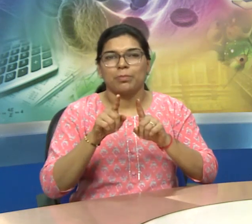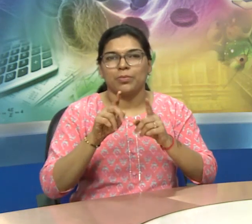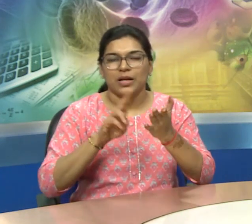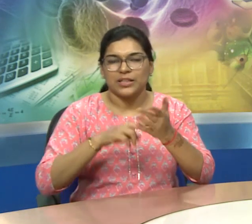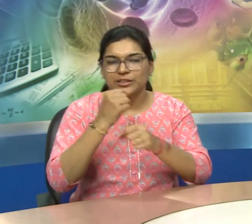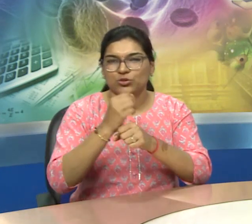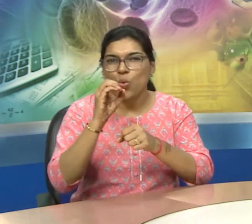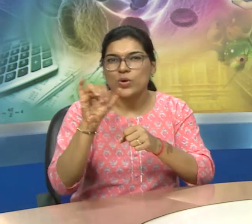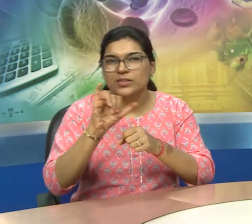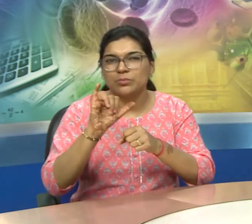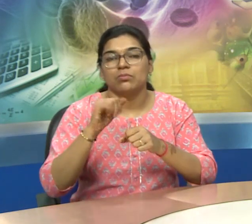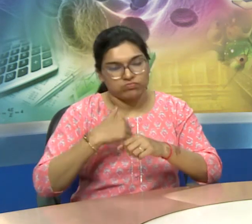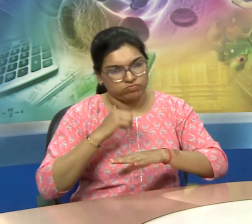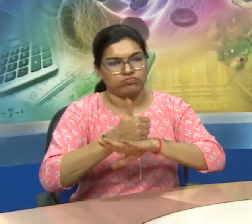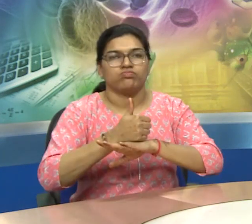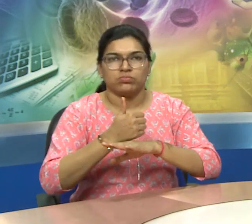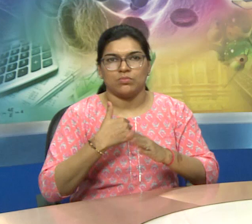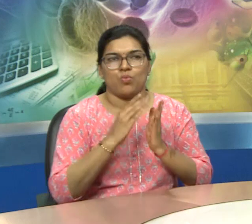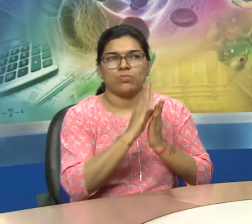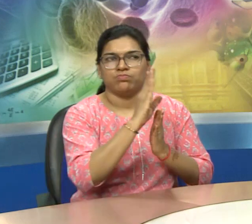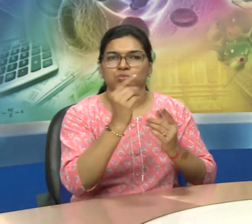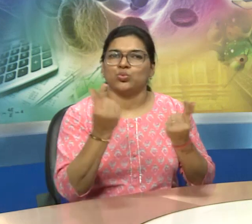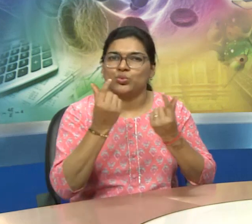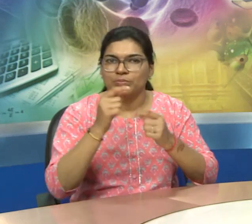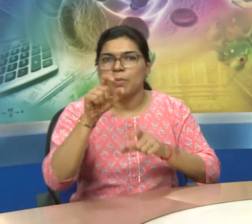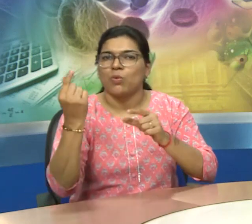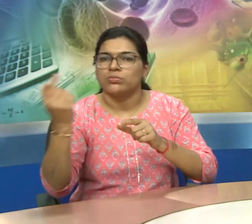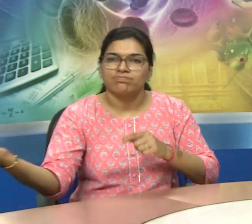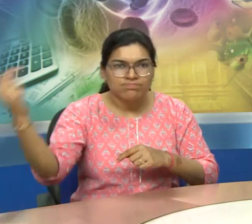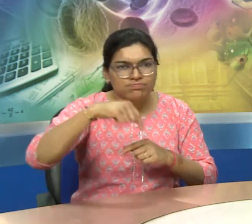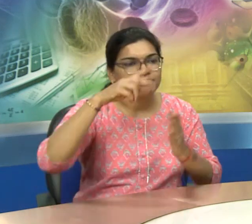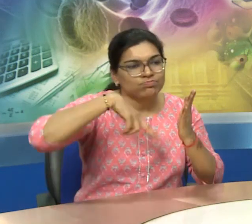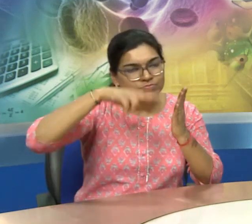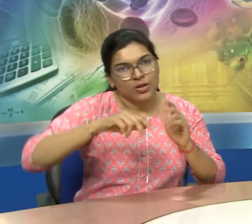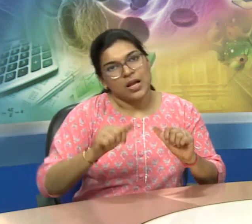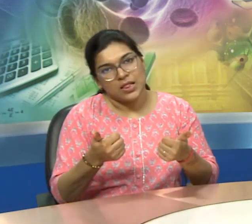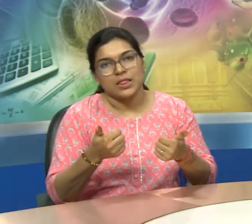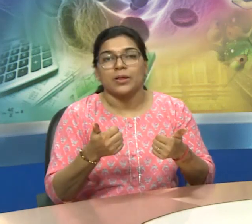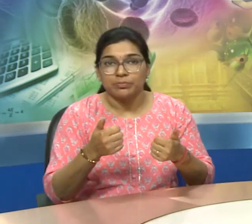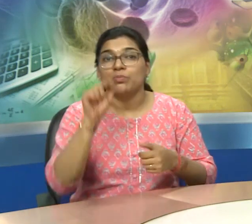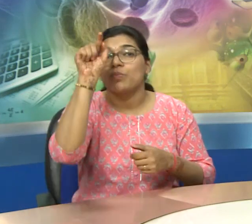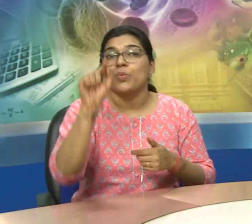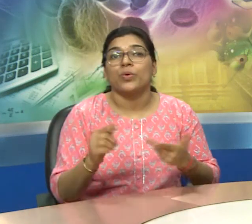The special library can be categorized into three different types. The first is by the